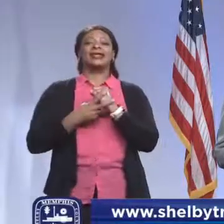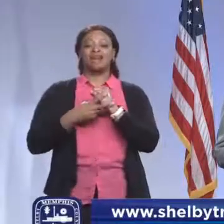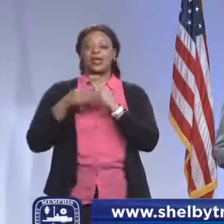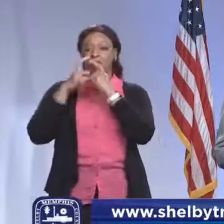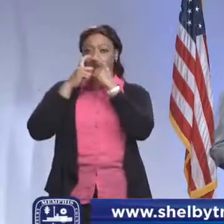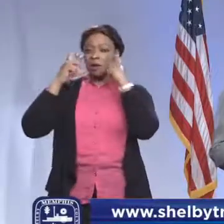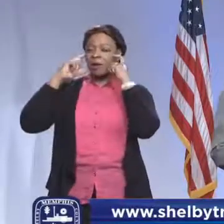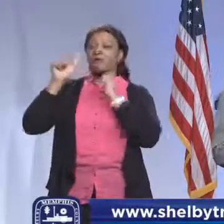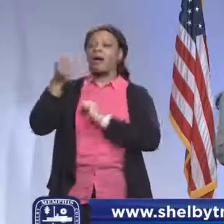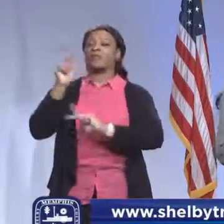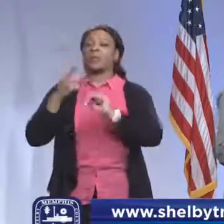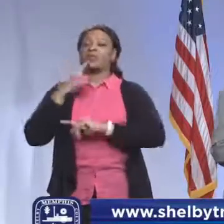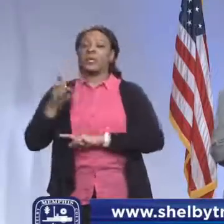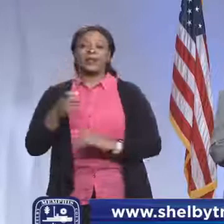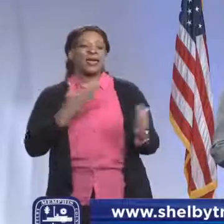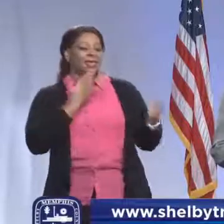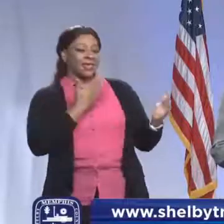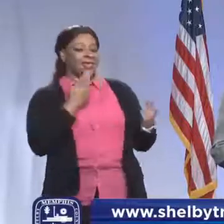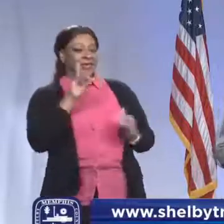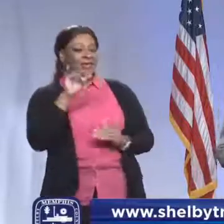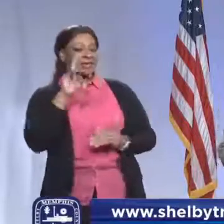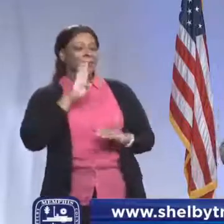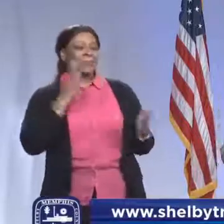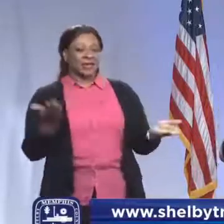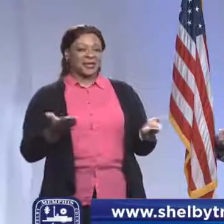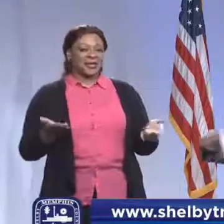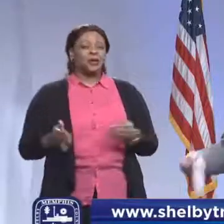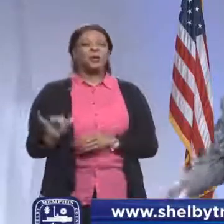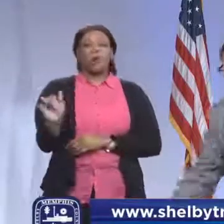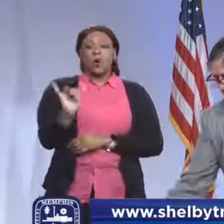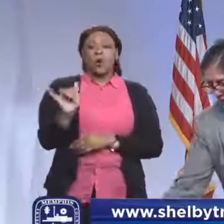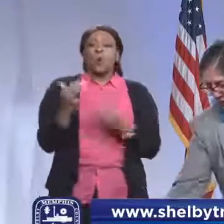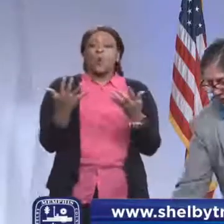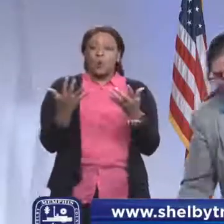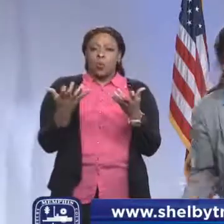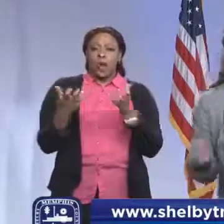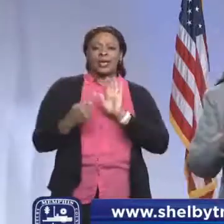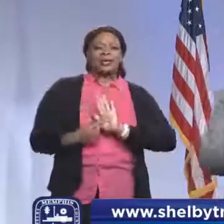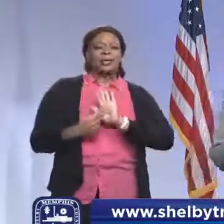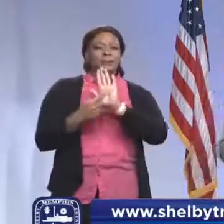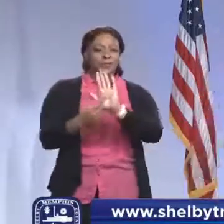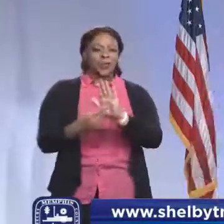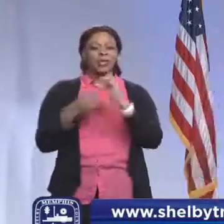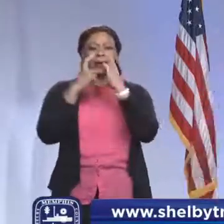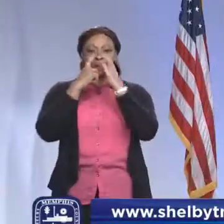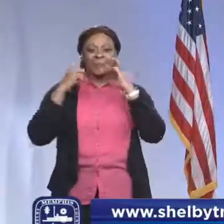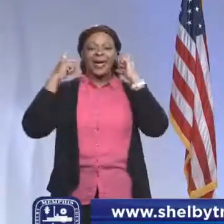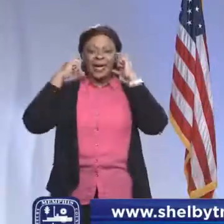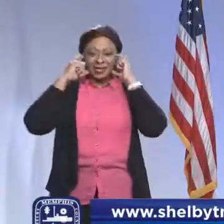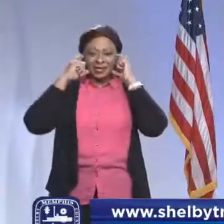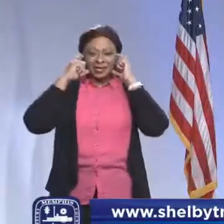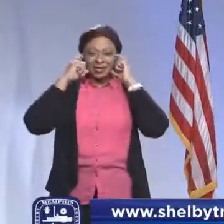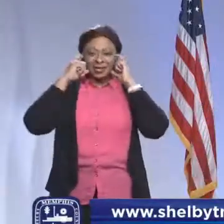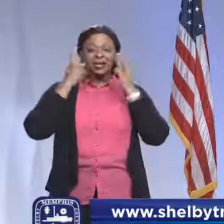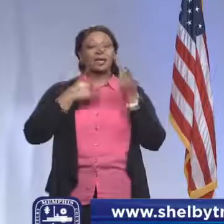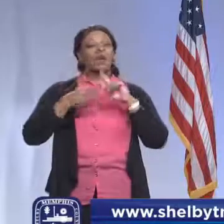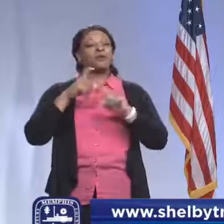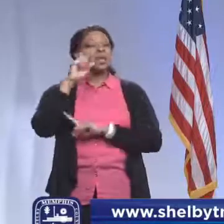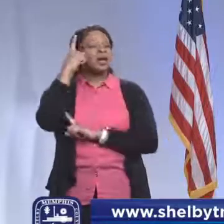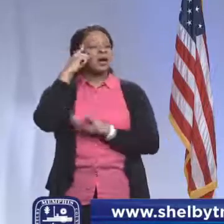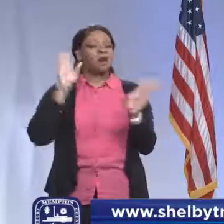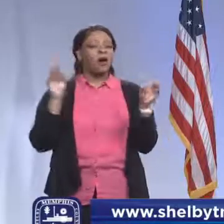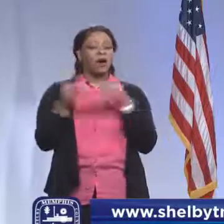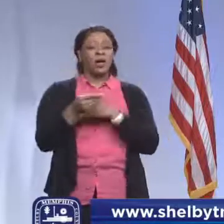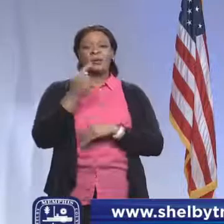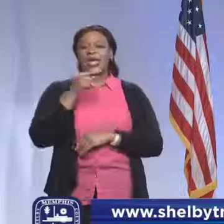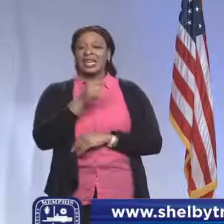for others. So David, I appreciate you being here. And then I also want to demonstrate the masks that have come from the governor's office,